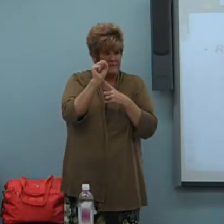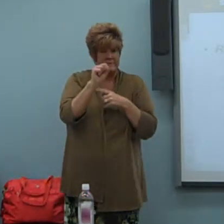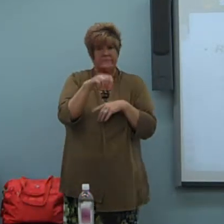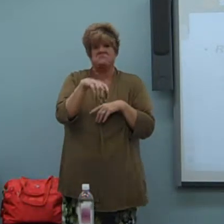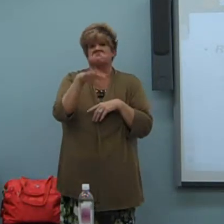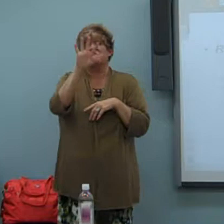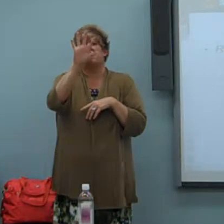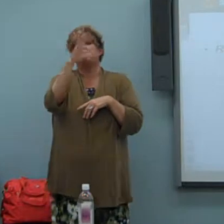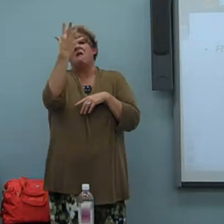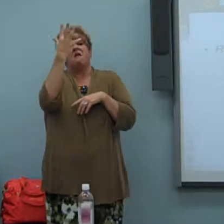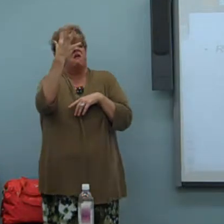Purple VRS